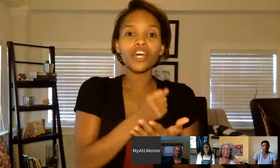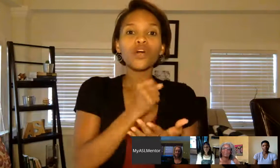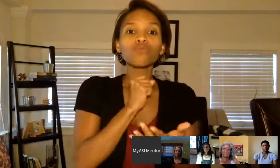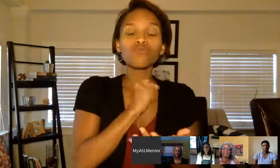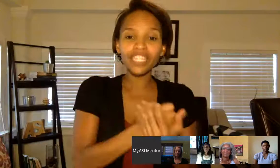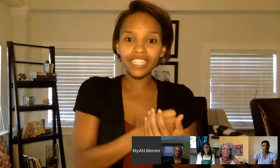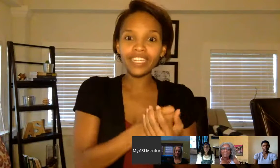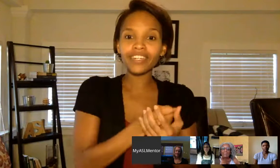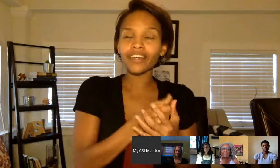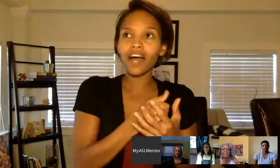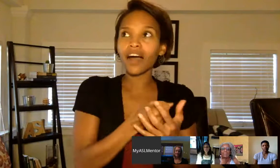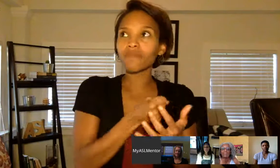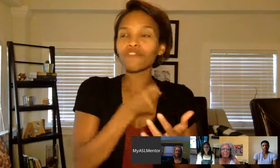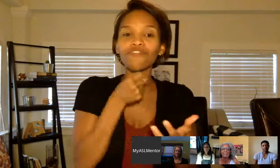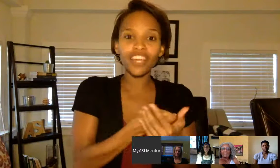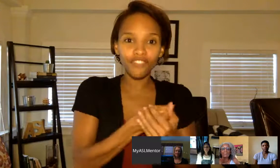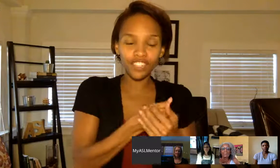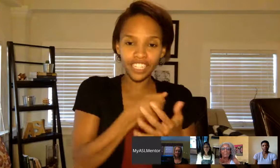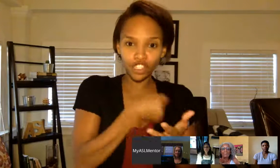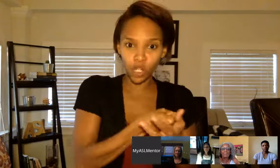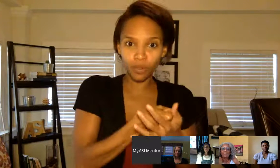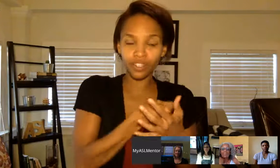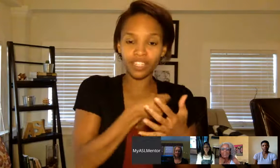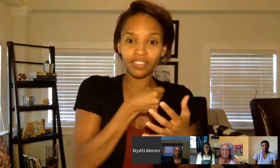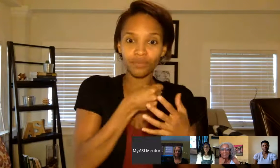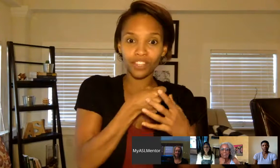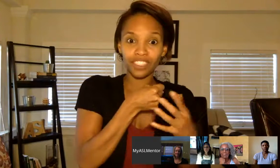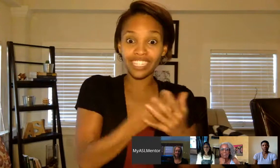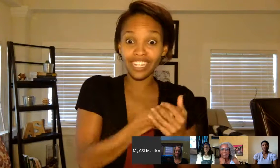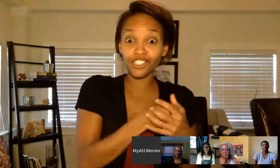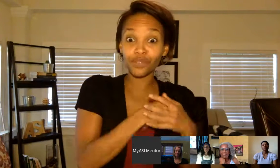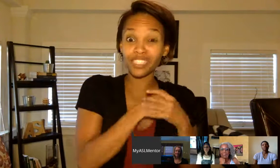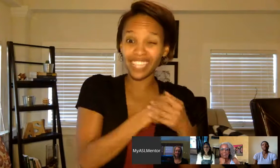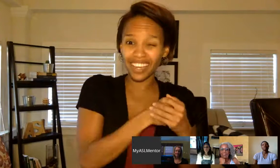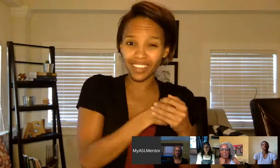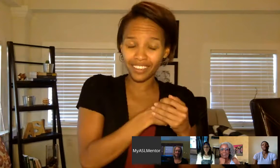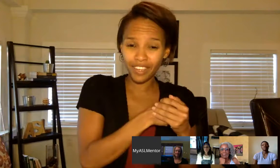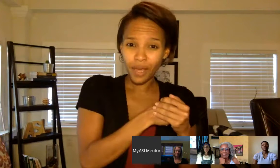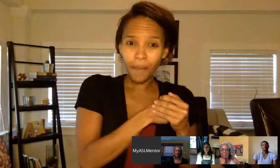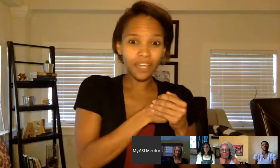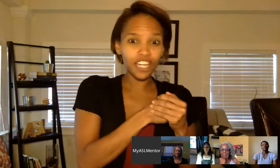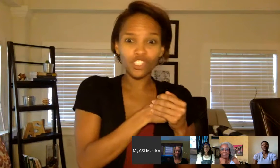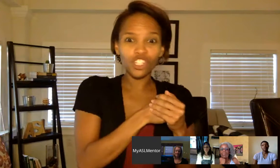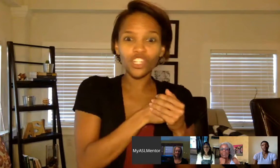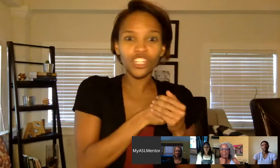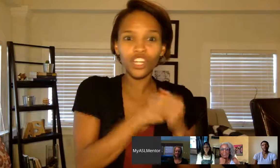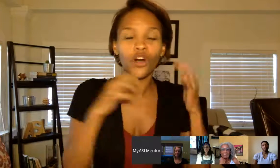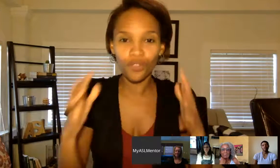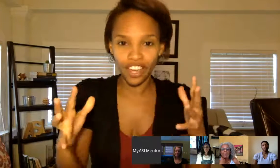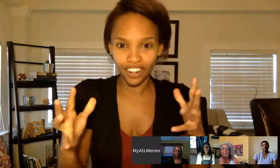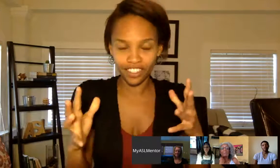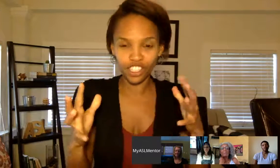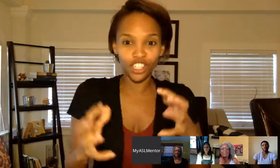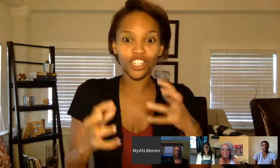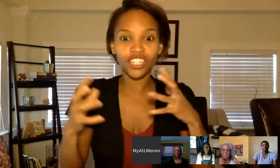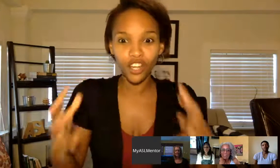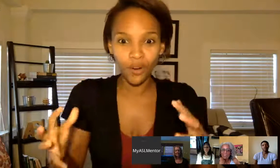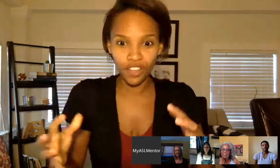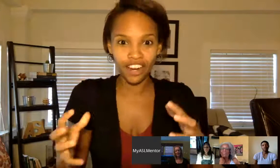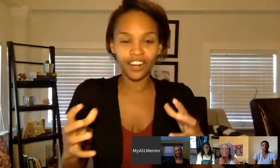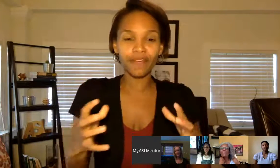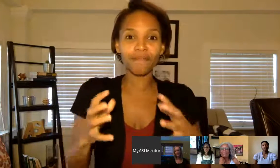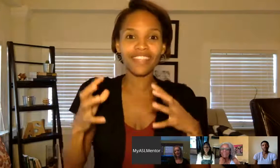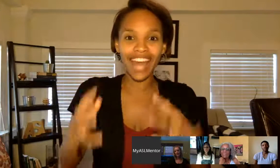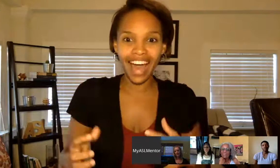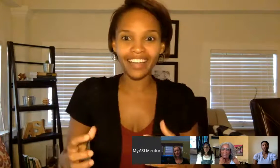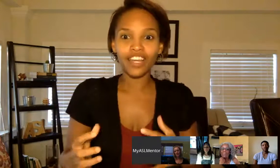couldn't really faithfully interpret what the teenager was saying, because she couldn't go there. She couldn't go